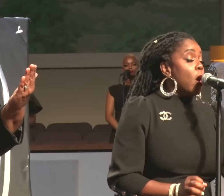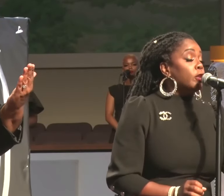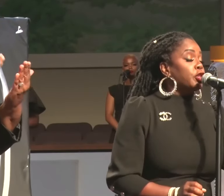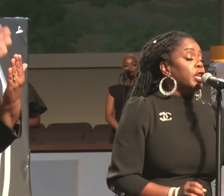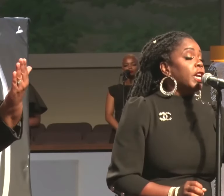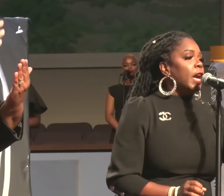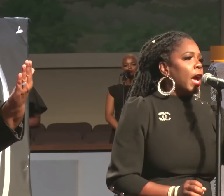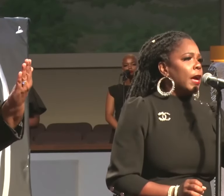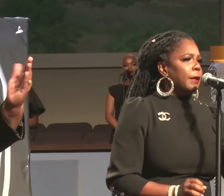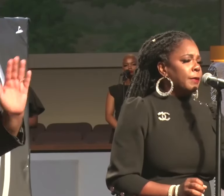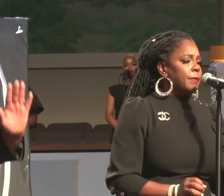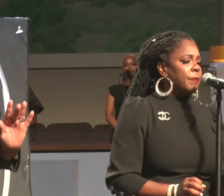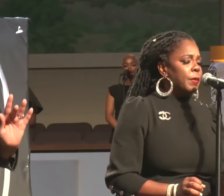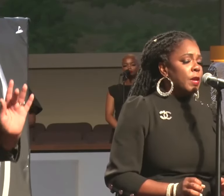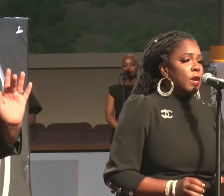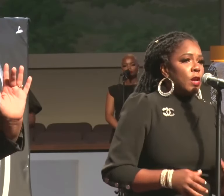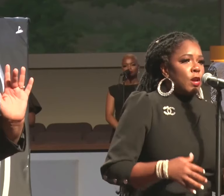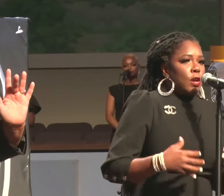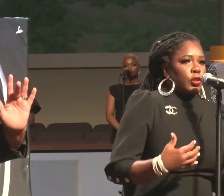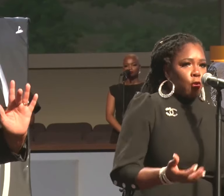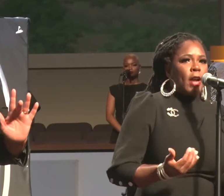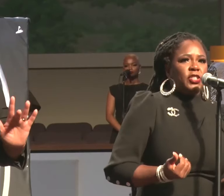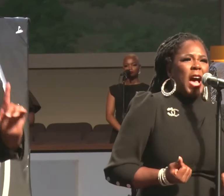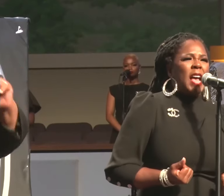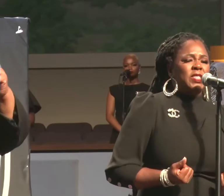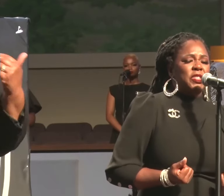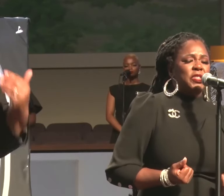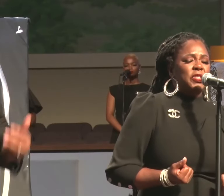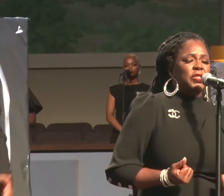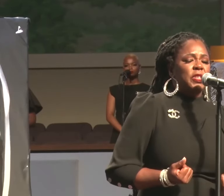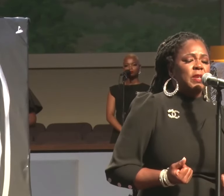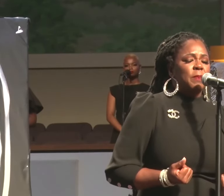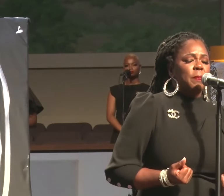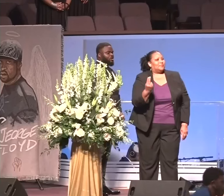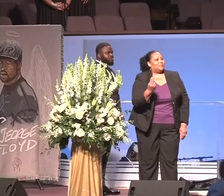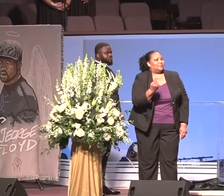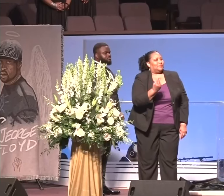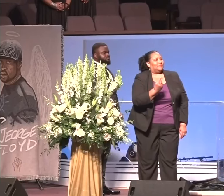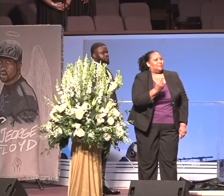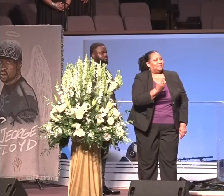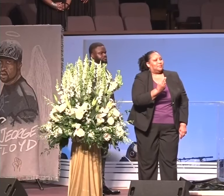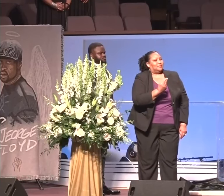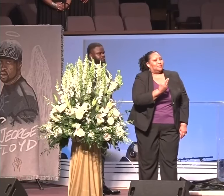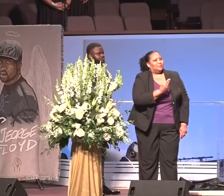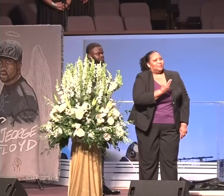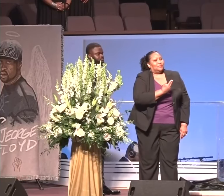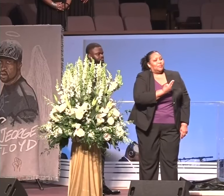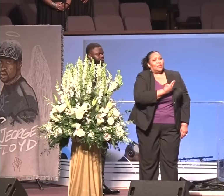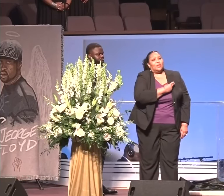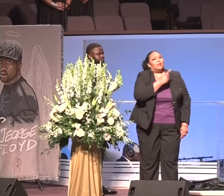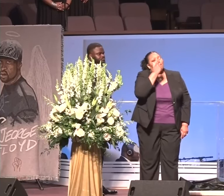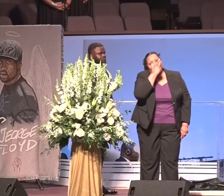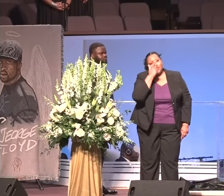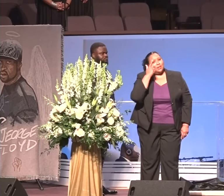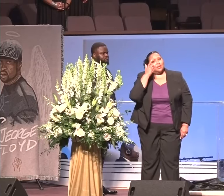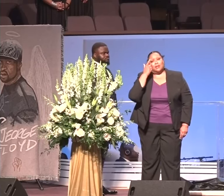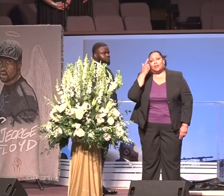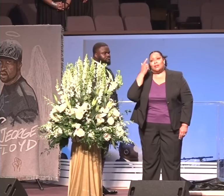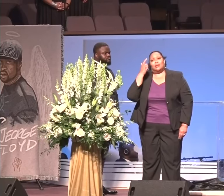and your mercy towards us satisfy